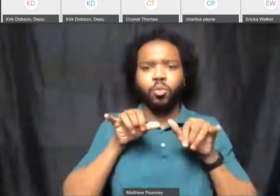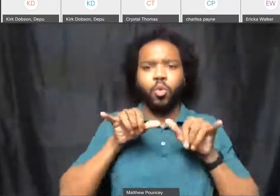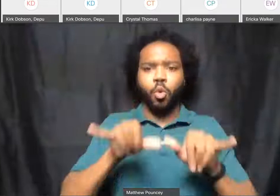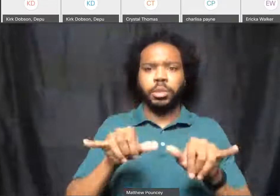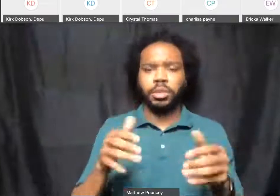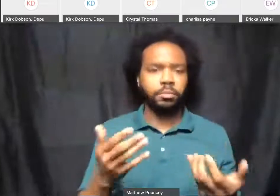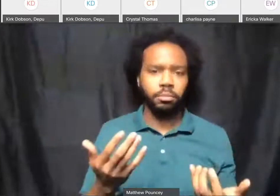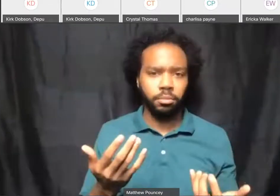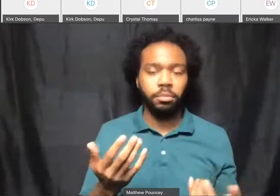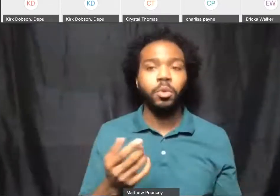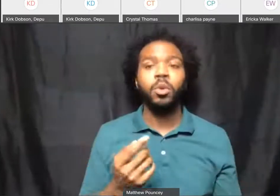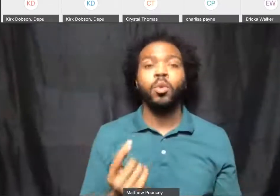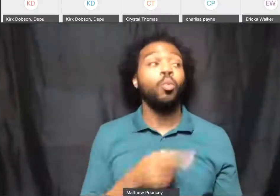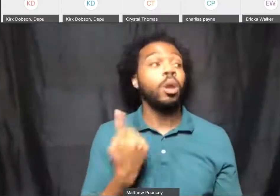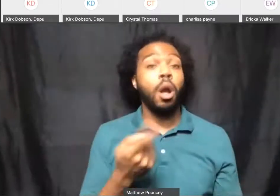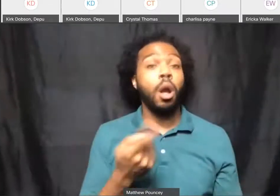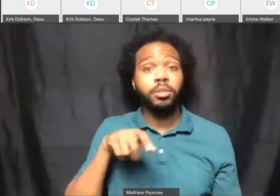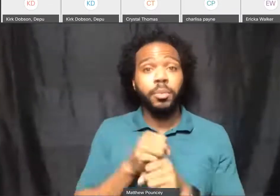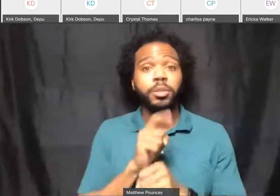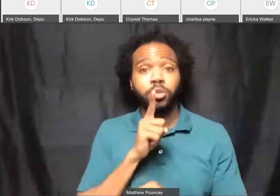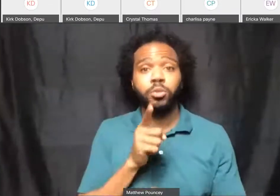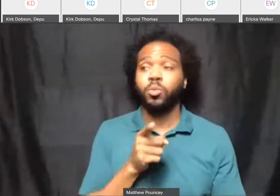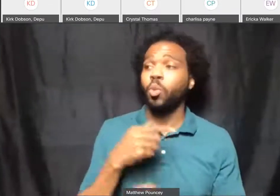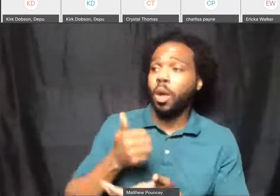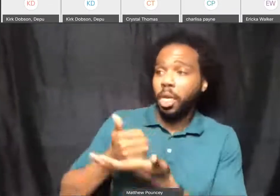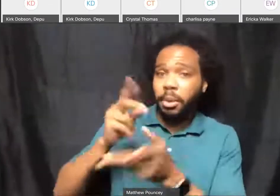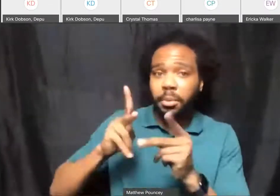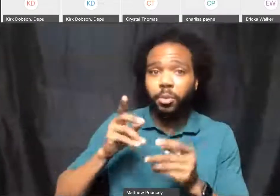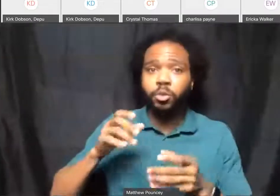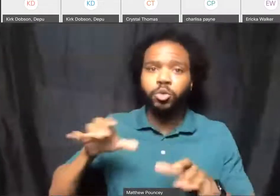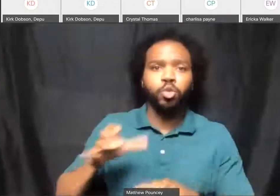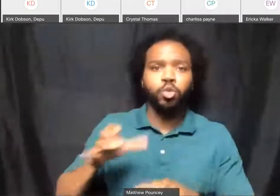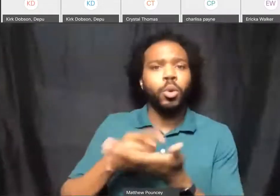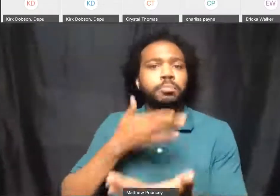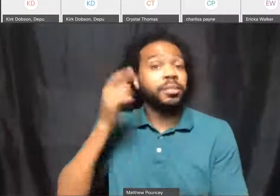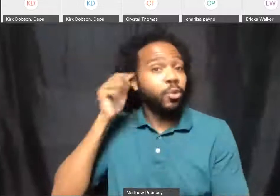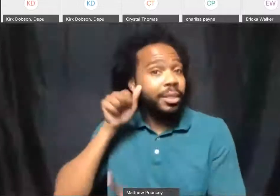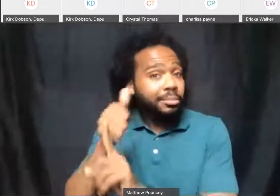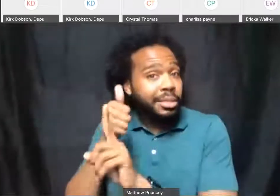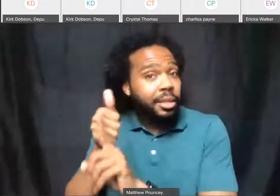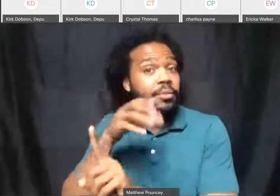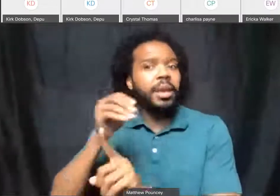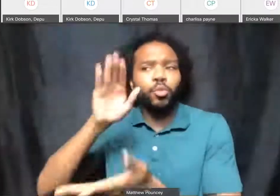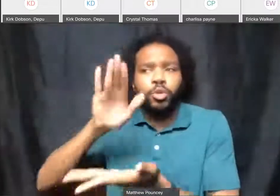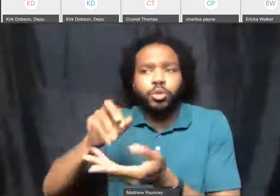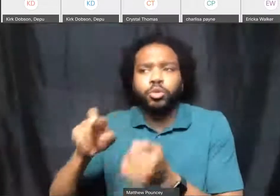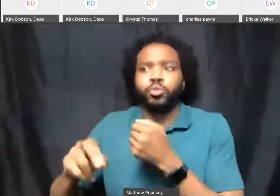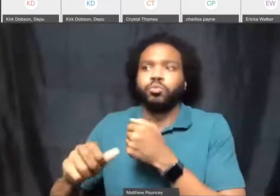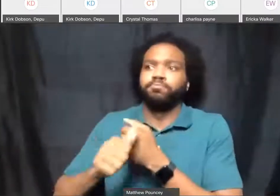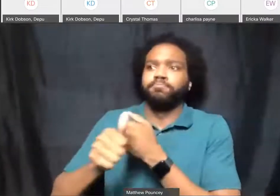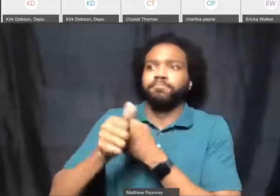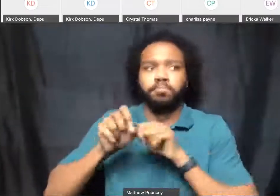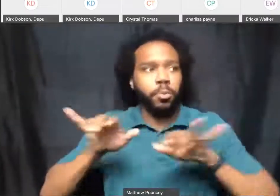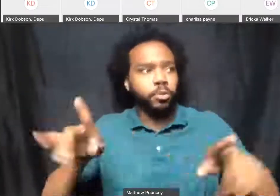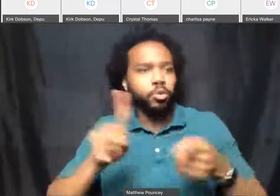We need to make sure that we're helping people to do what's best for themselves and to reduce the risk to others. But those are